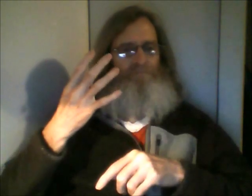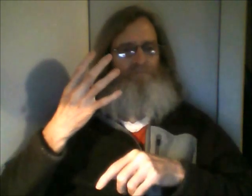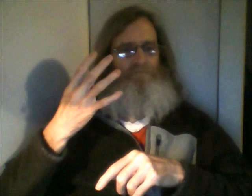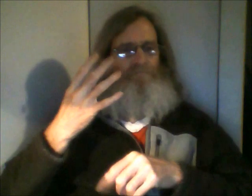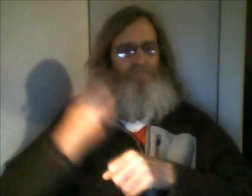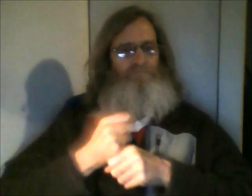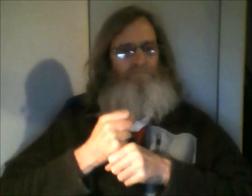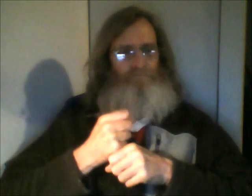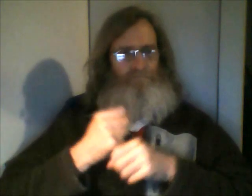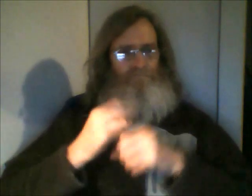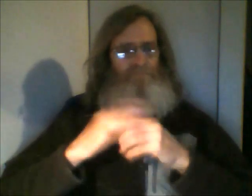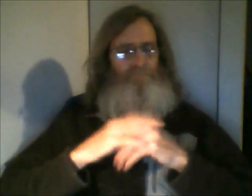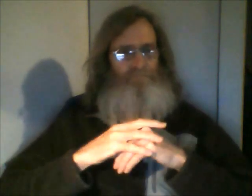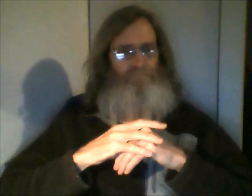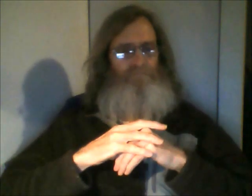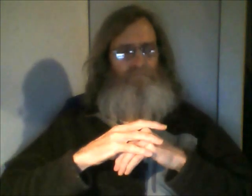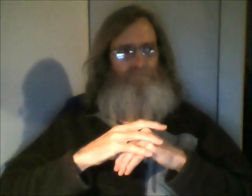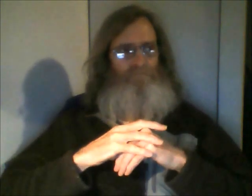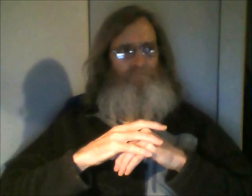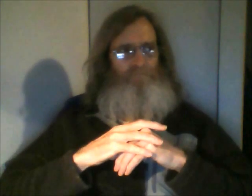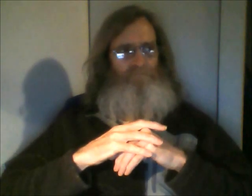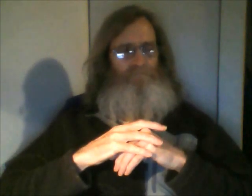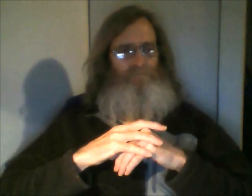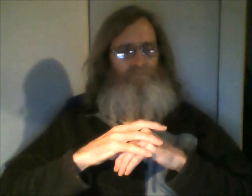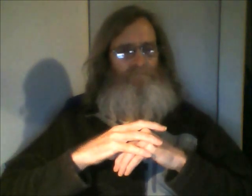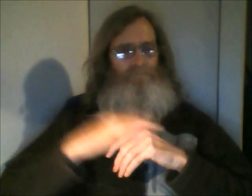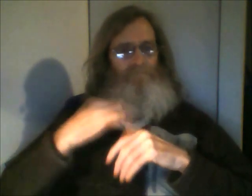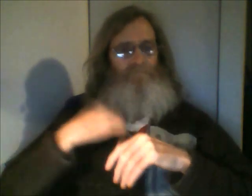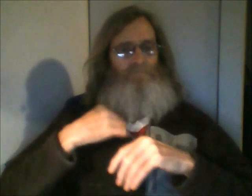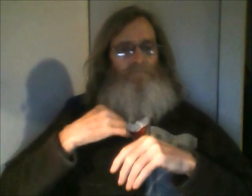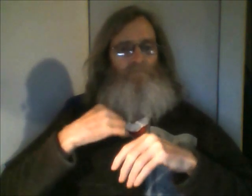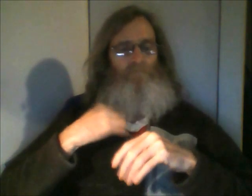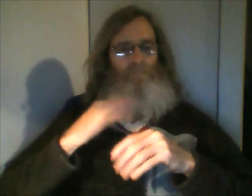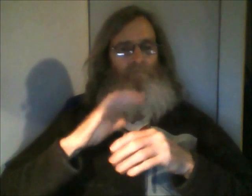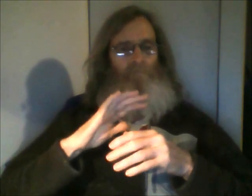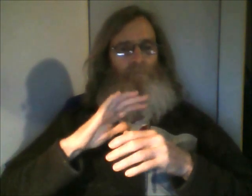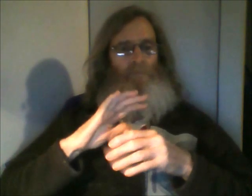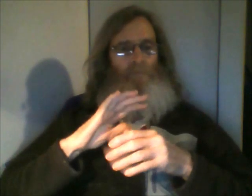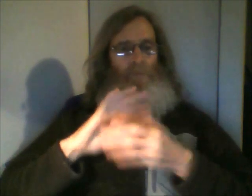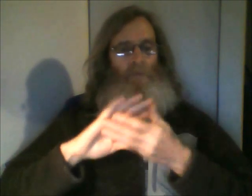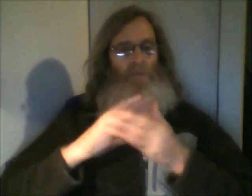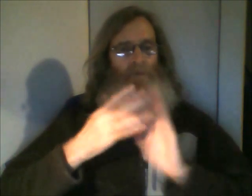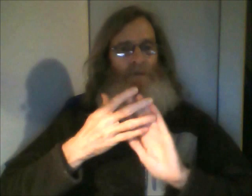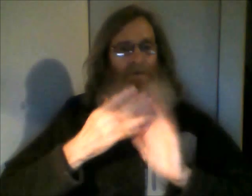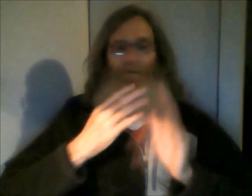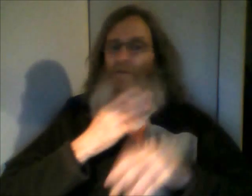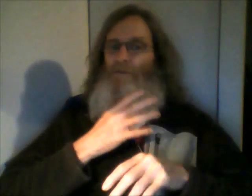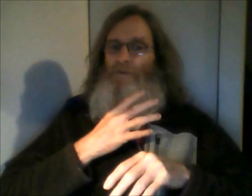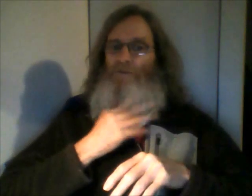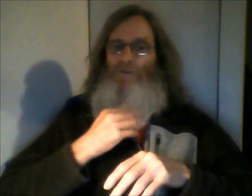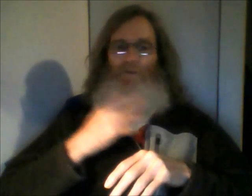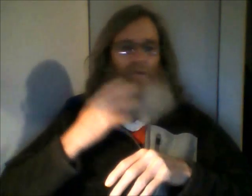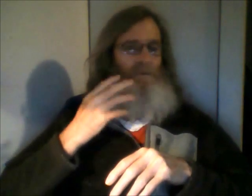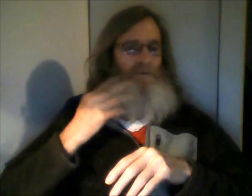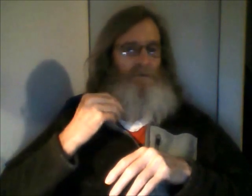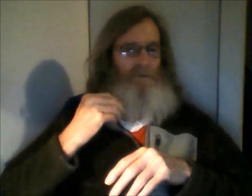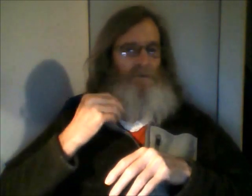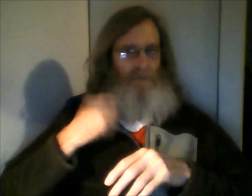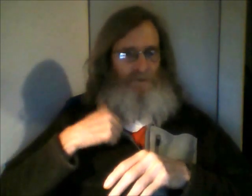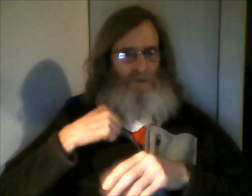a big concern for me how it was going to fit inside the car. I wanted enough leg room inside the car. There's a steering wheel right there behind you. If you need to, we're going to need